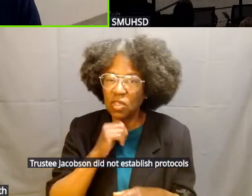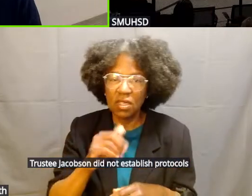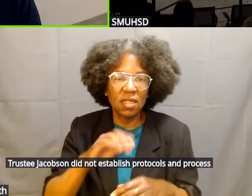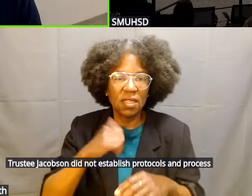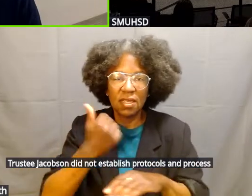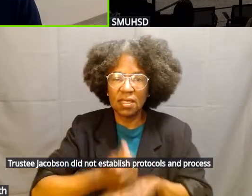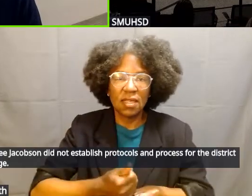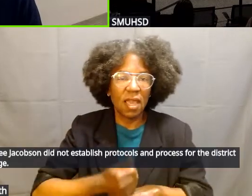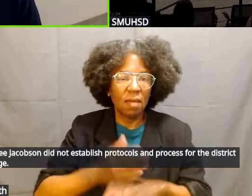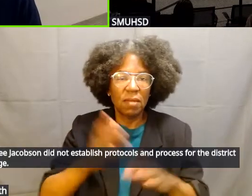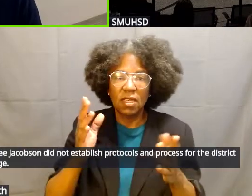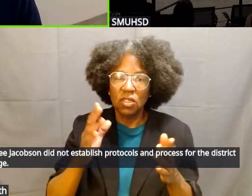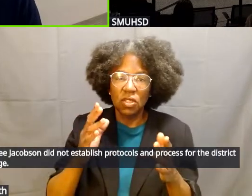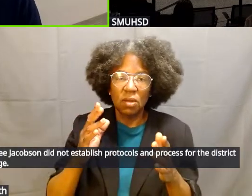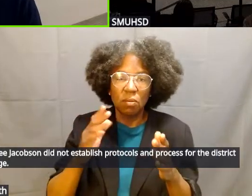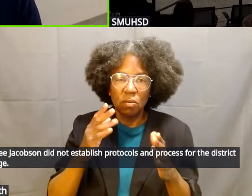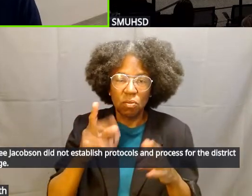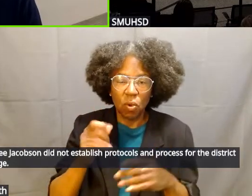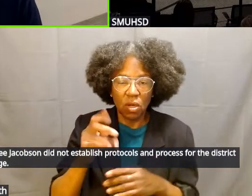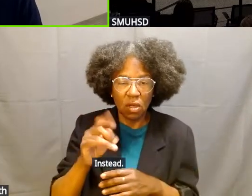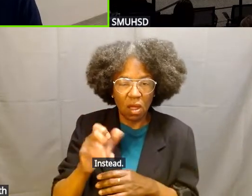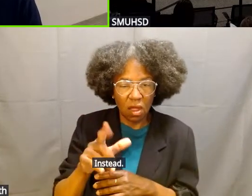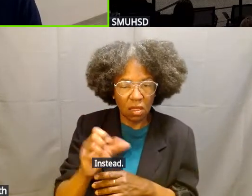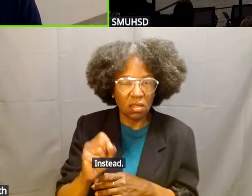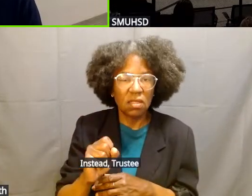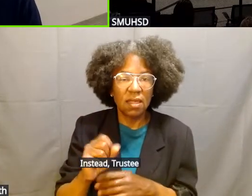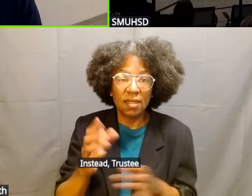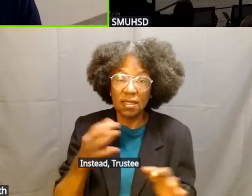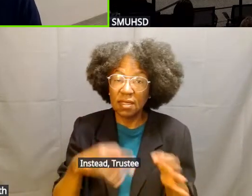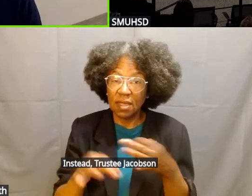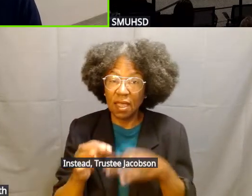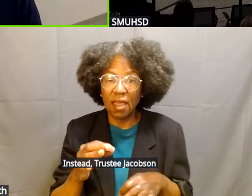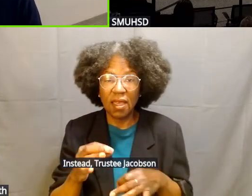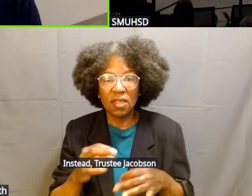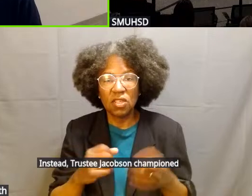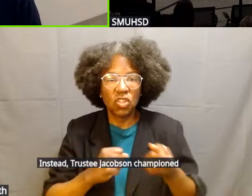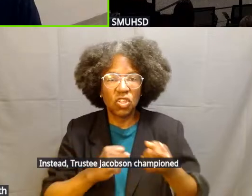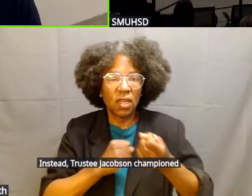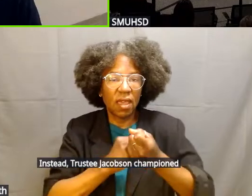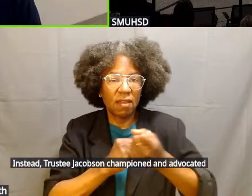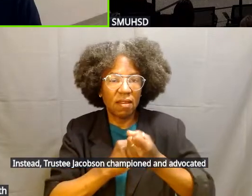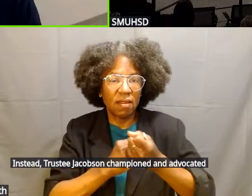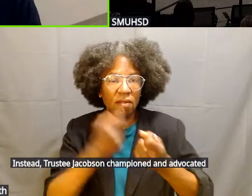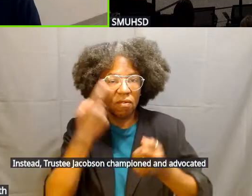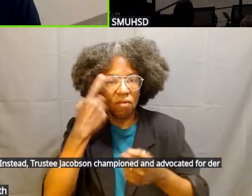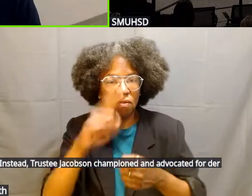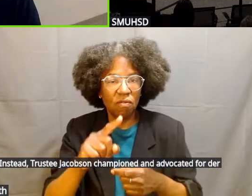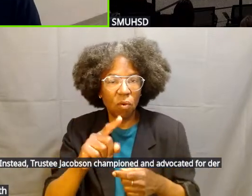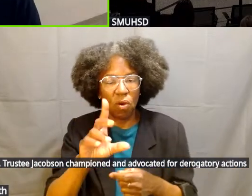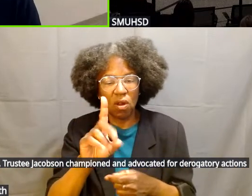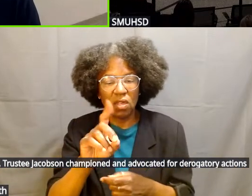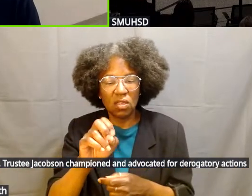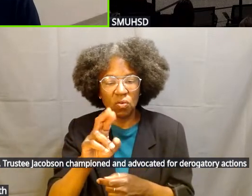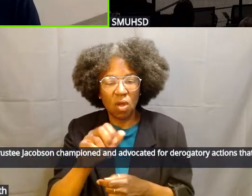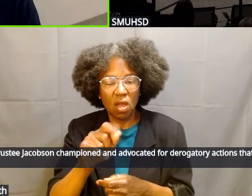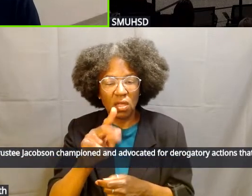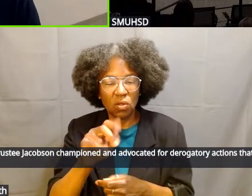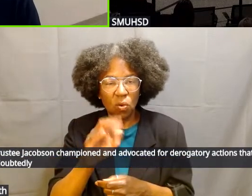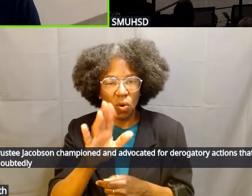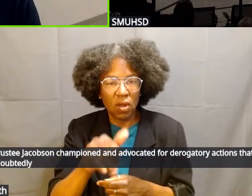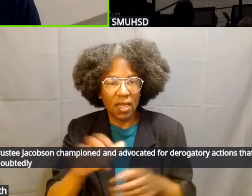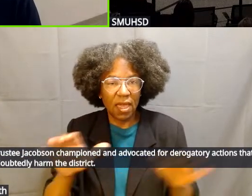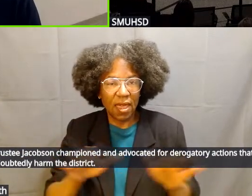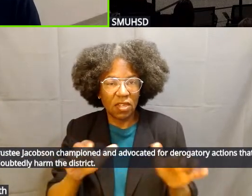district change. Instead, Trustee Jacobson championed and advocated for derogatory actions that would undoubtedly harm the